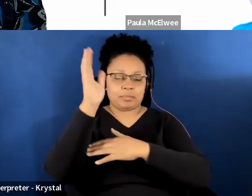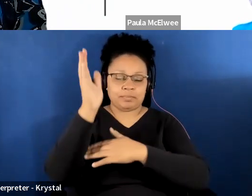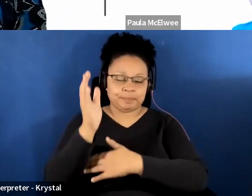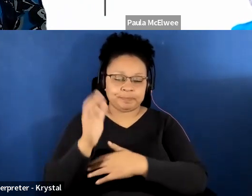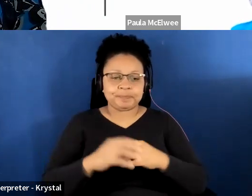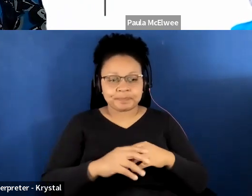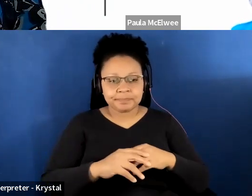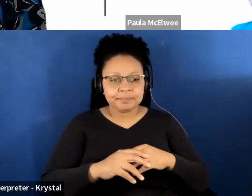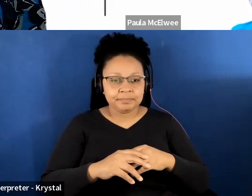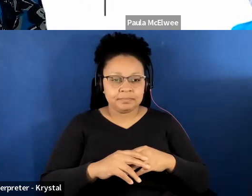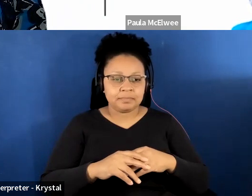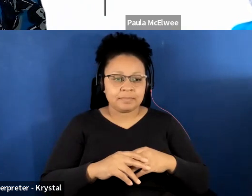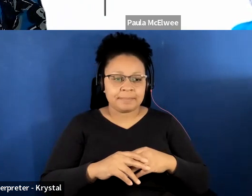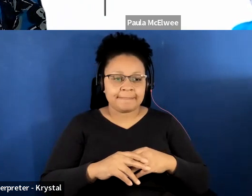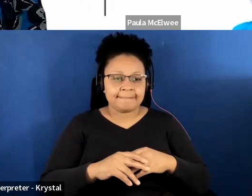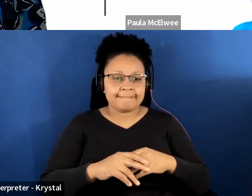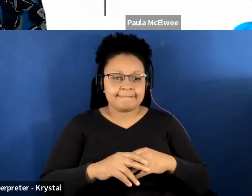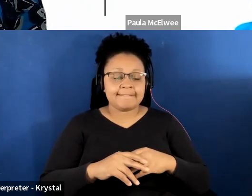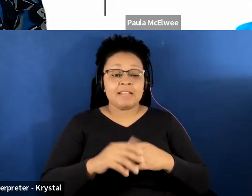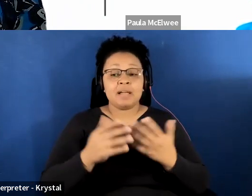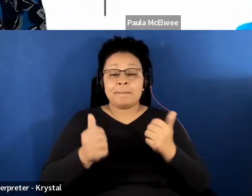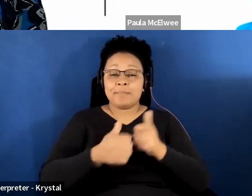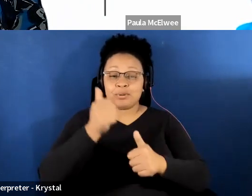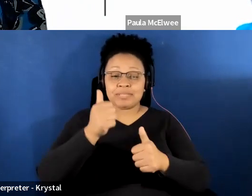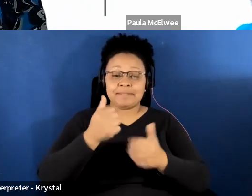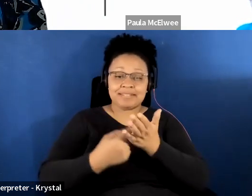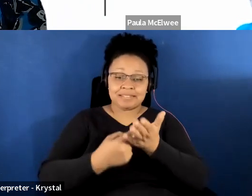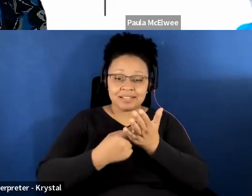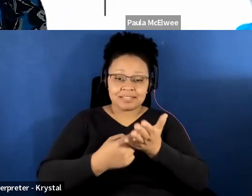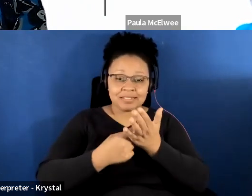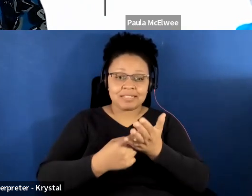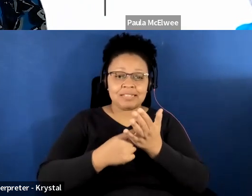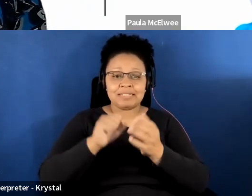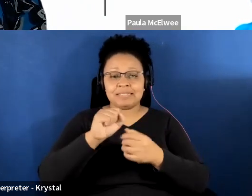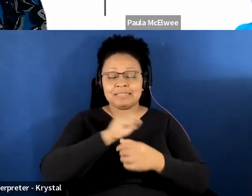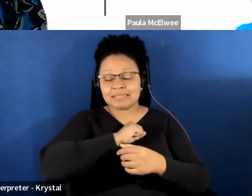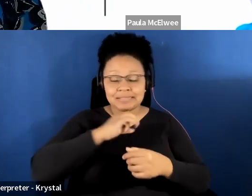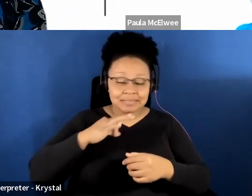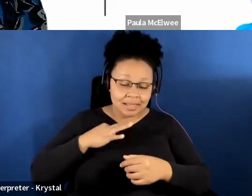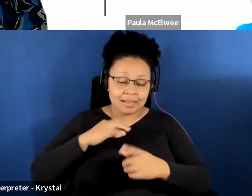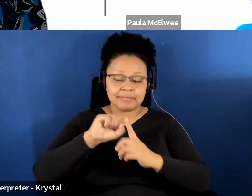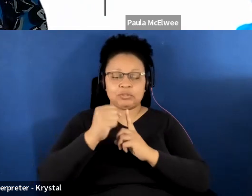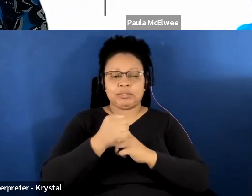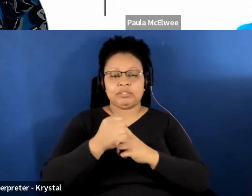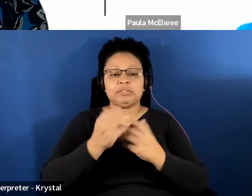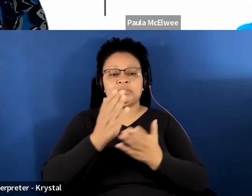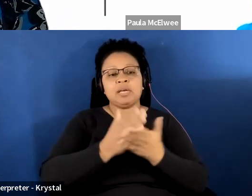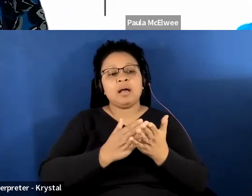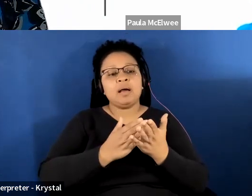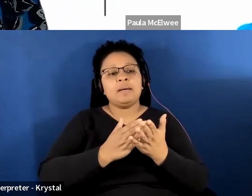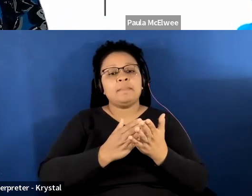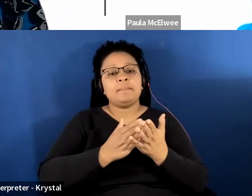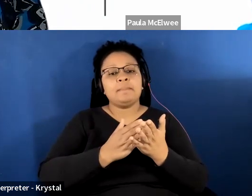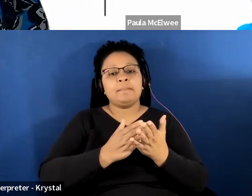presentation. We've mostly been looking at staff situations. Some of these same